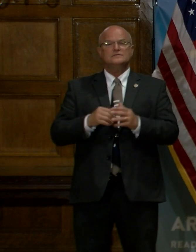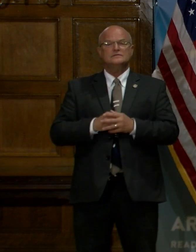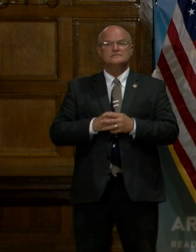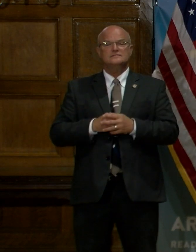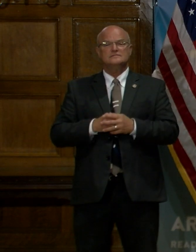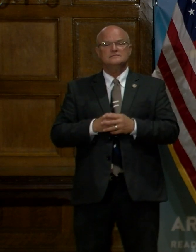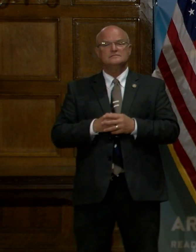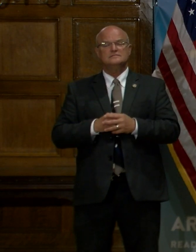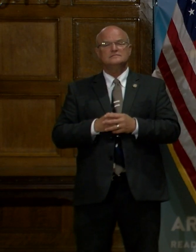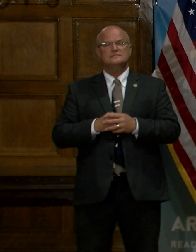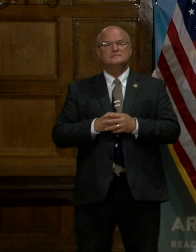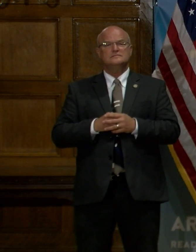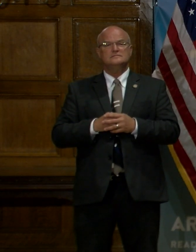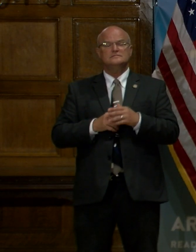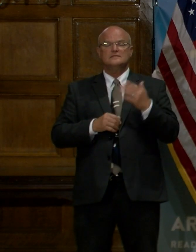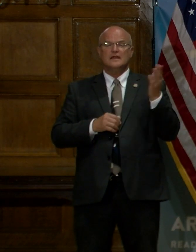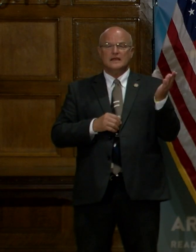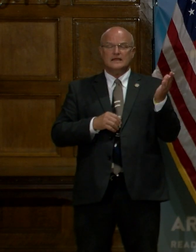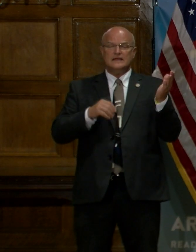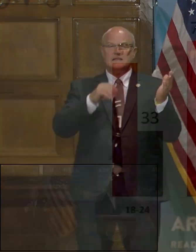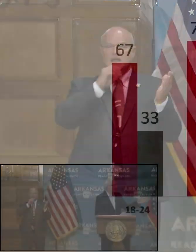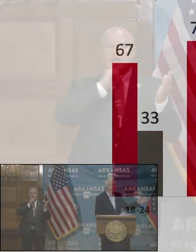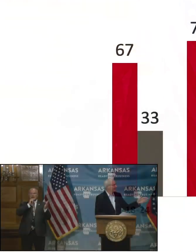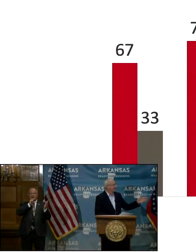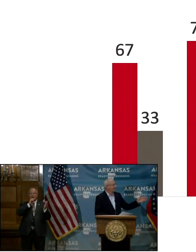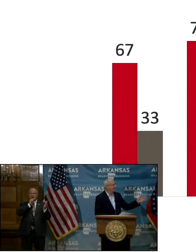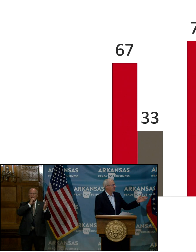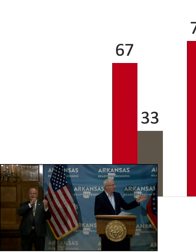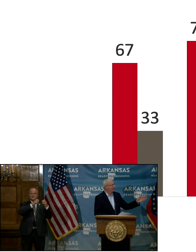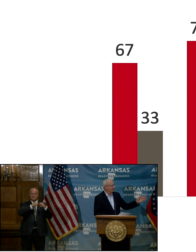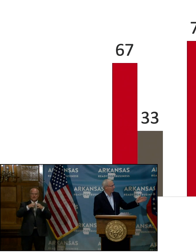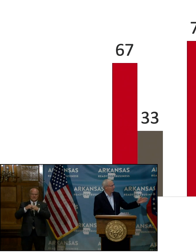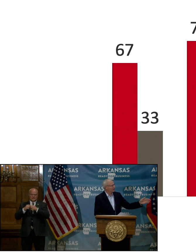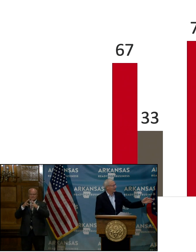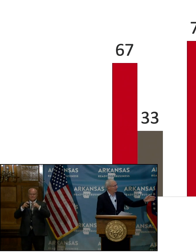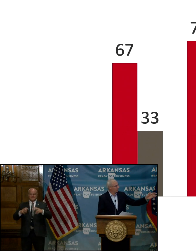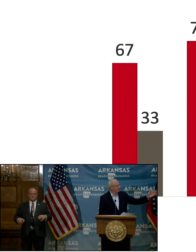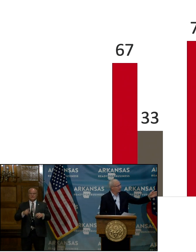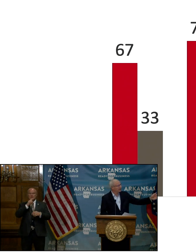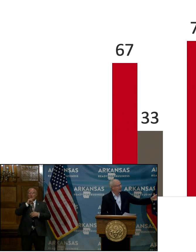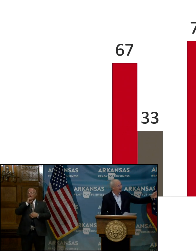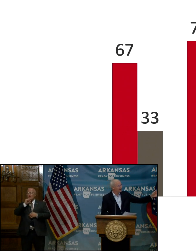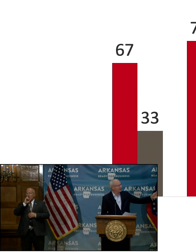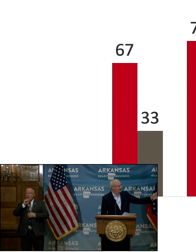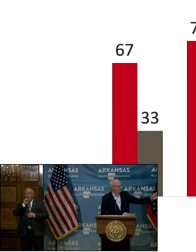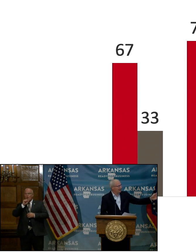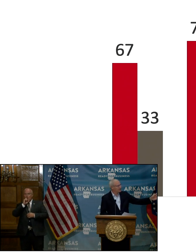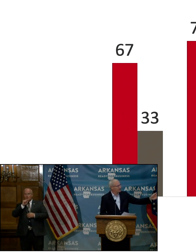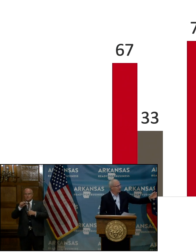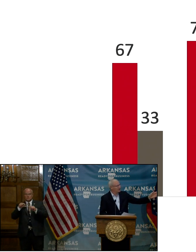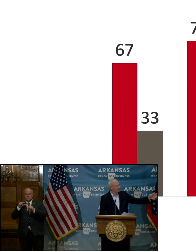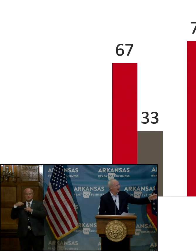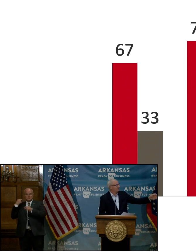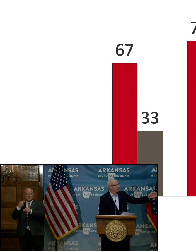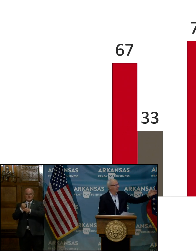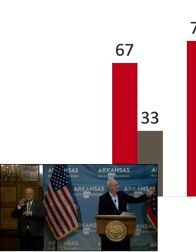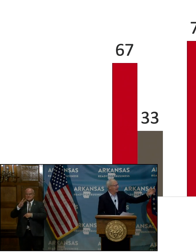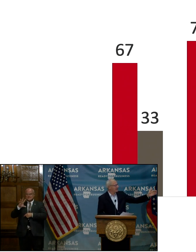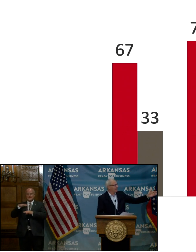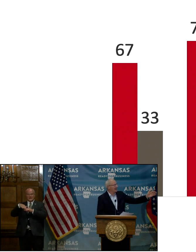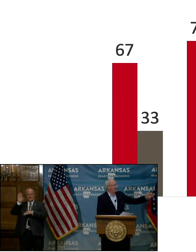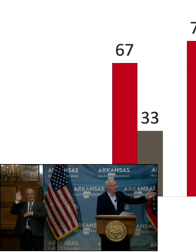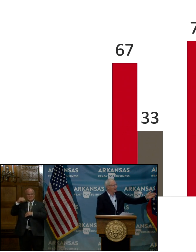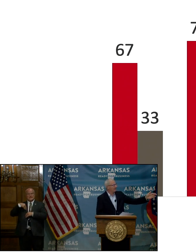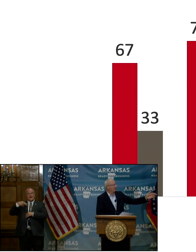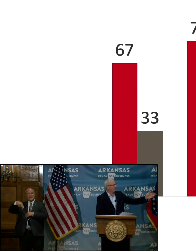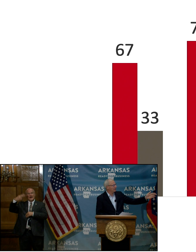one, and this is the age breakdown, showing, of course, the older generation, 65 plus,